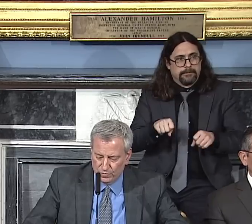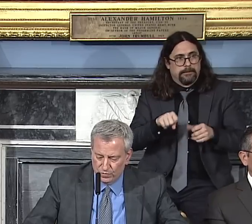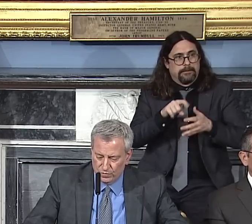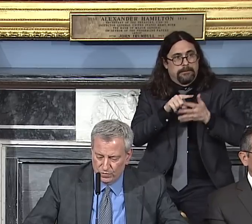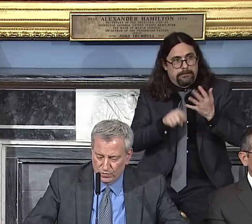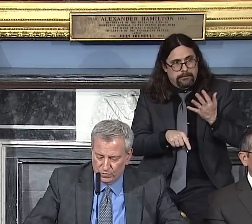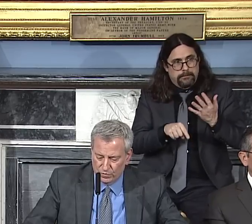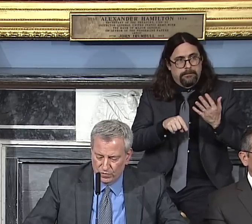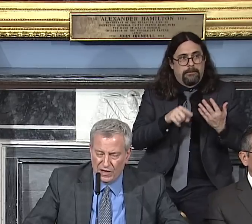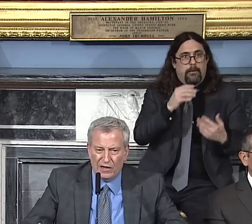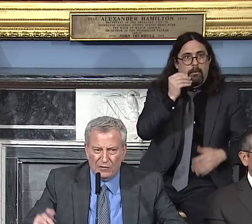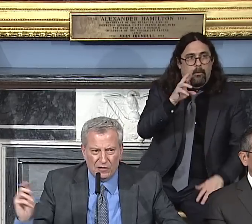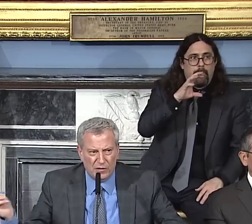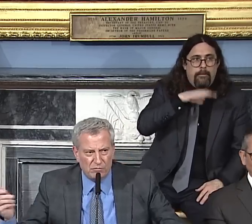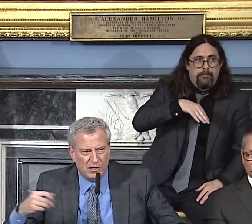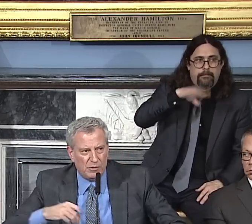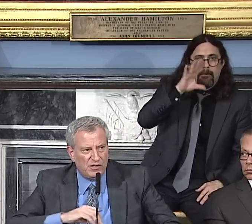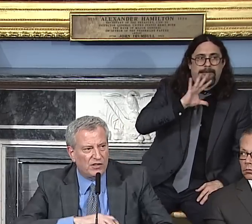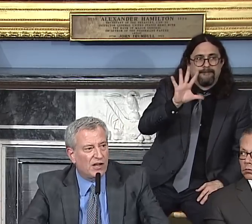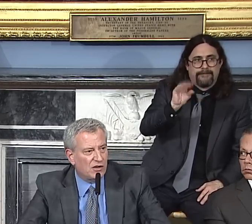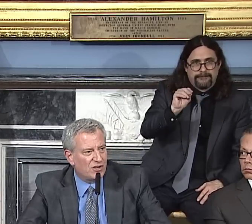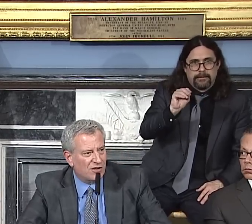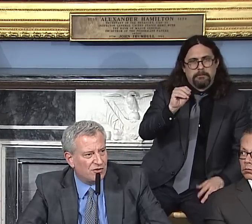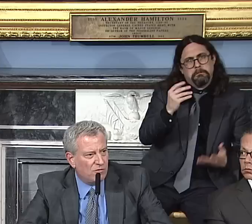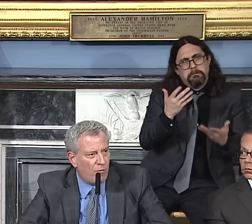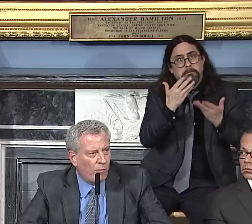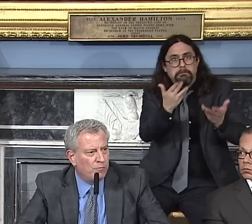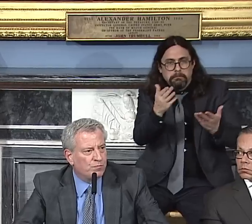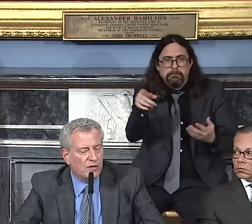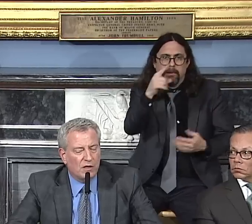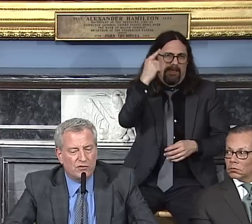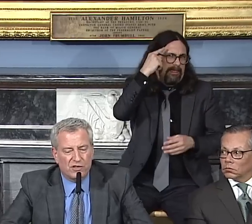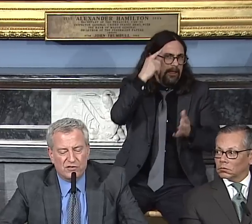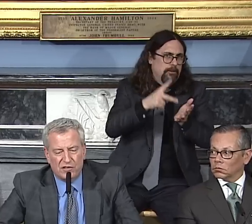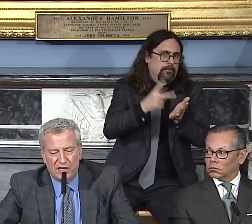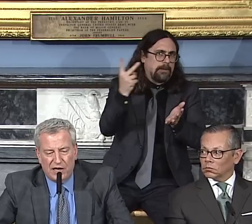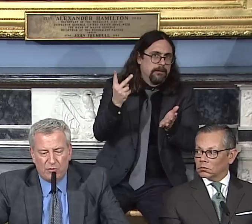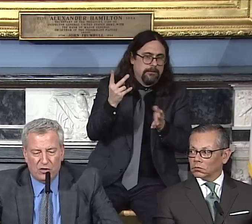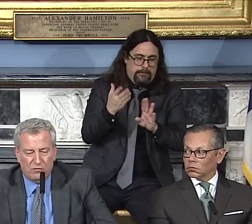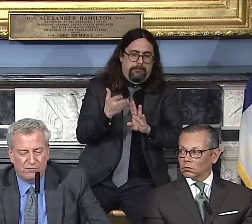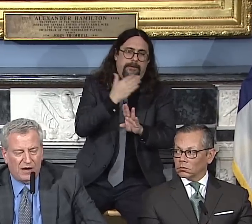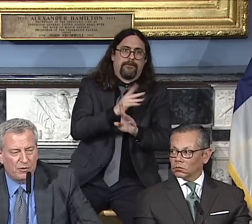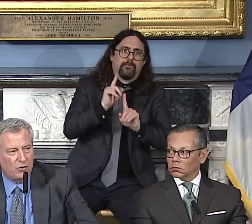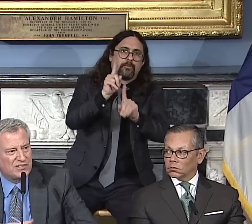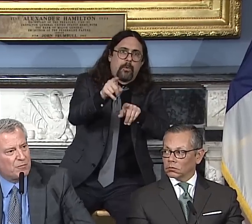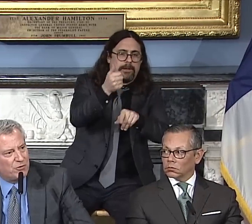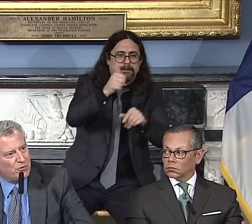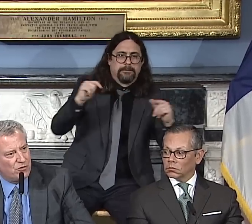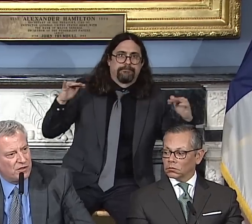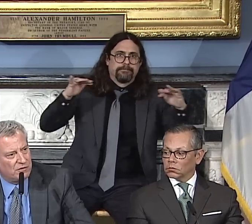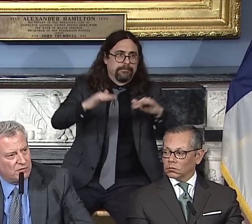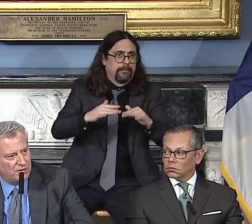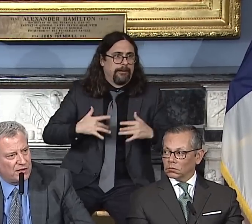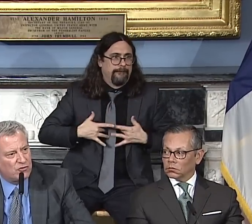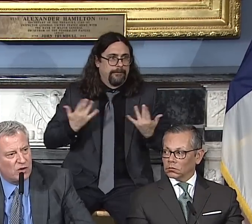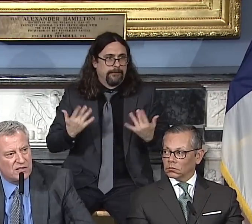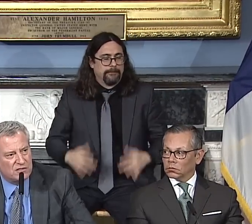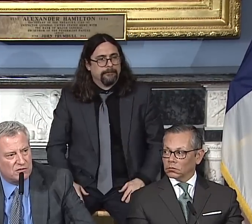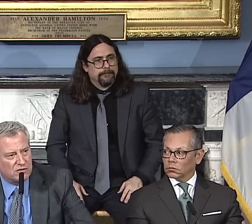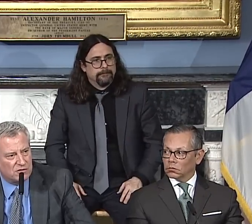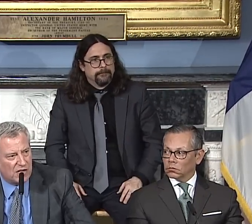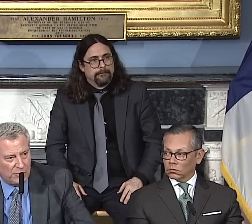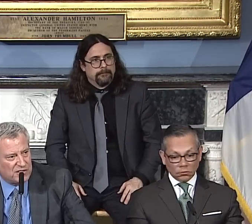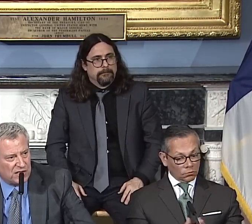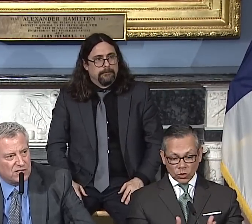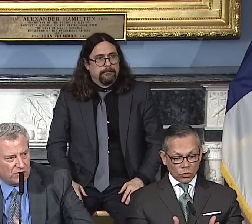twice about going. Let me be the non-doctor and just say I would go a step further than the think